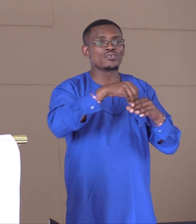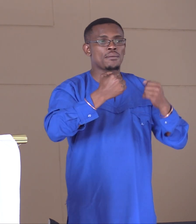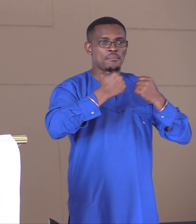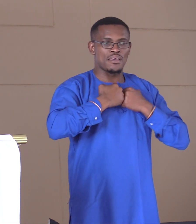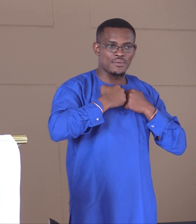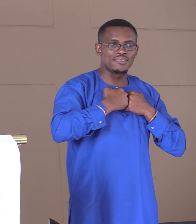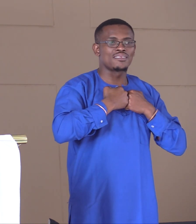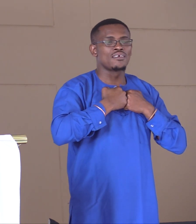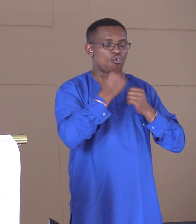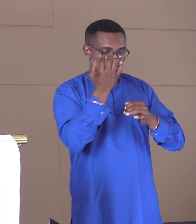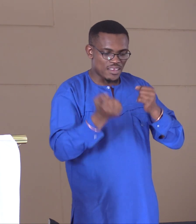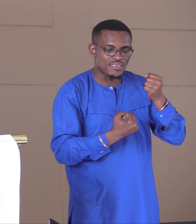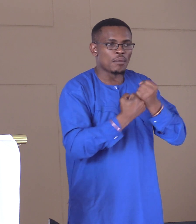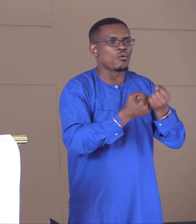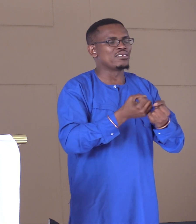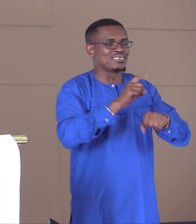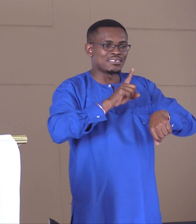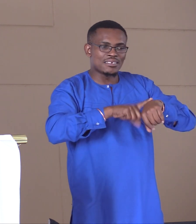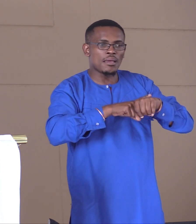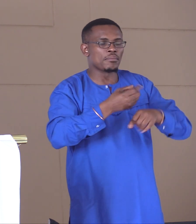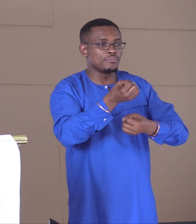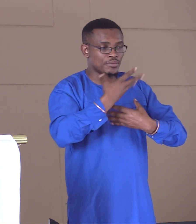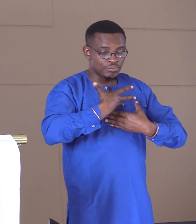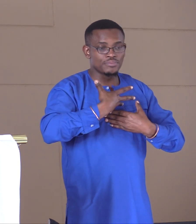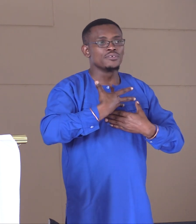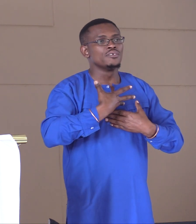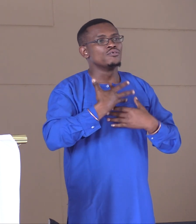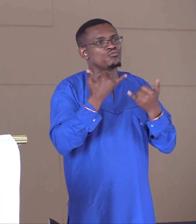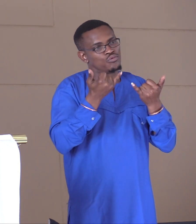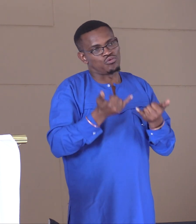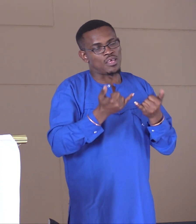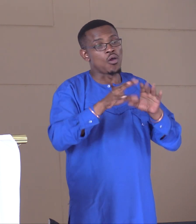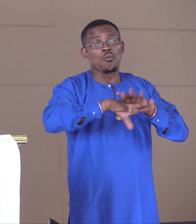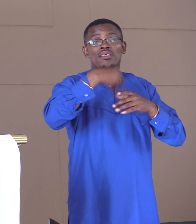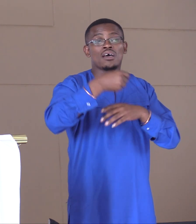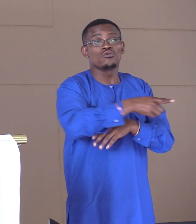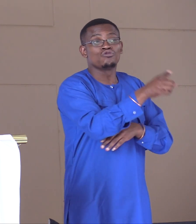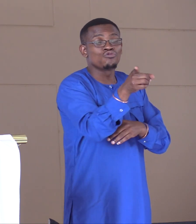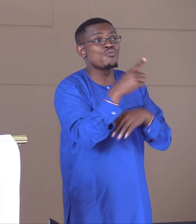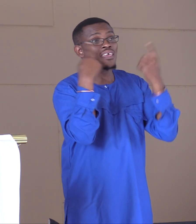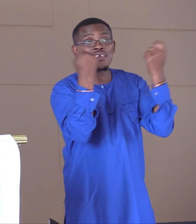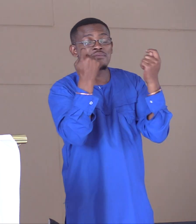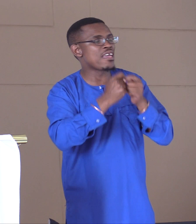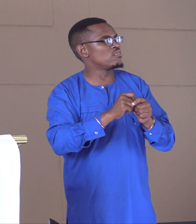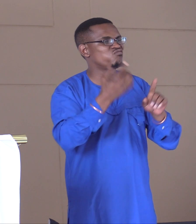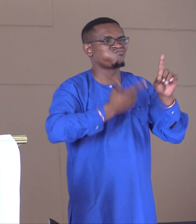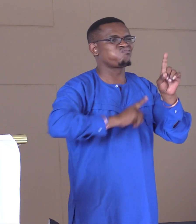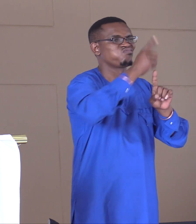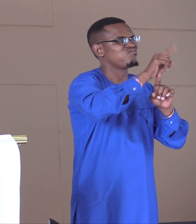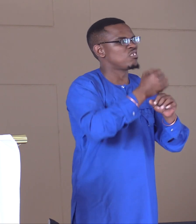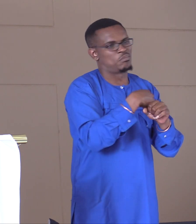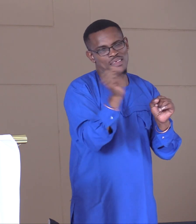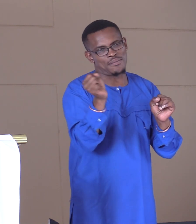parents, for the support, time, and presence that you gave us. Without you, the event wouldn't have been a success.